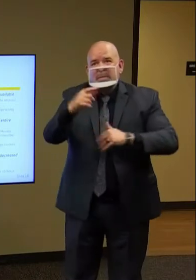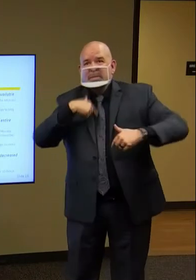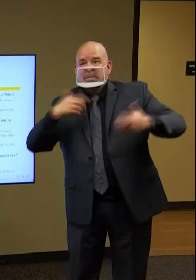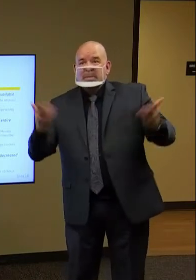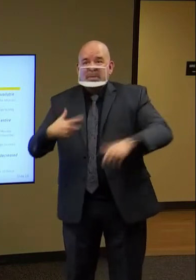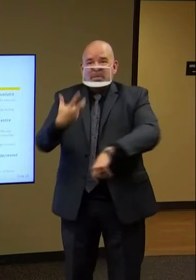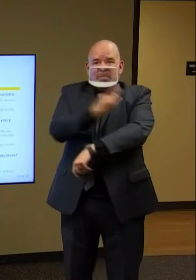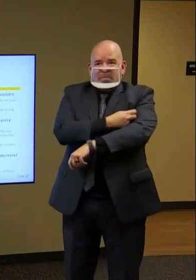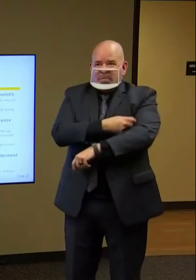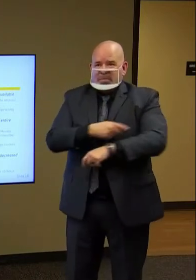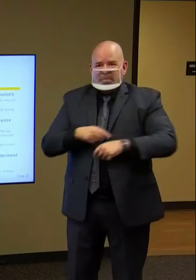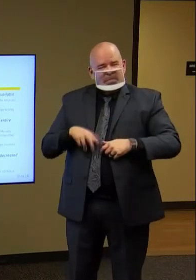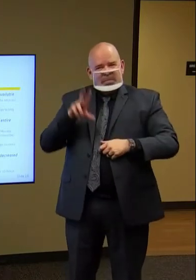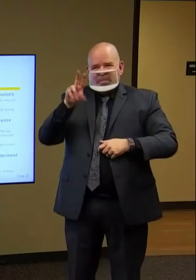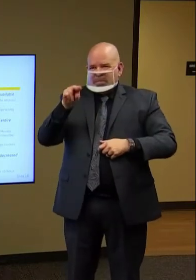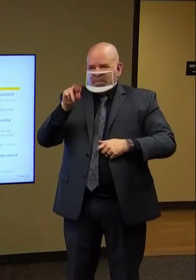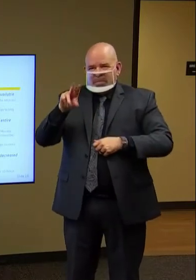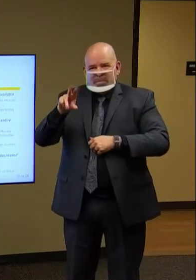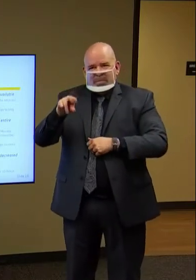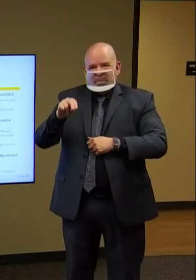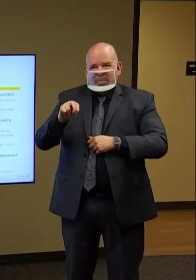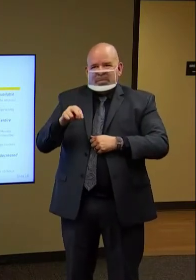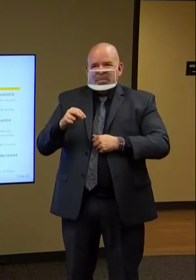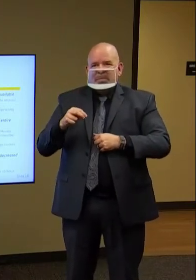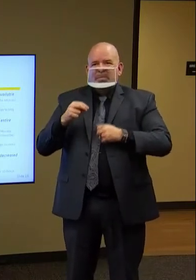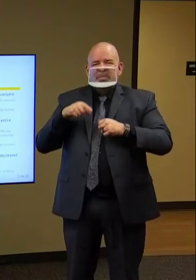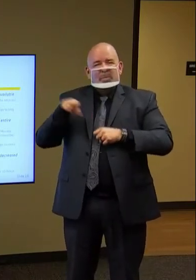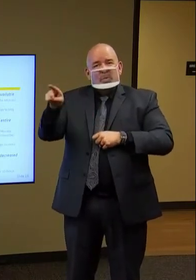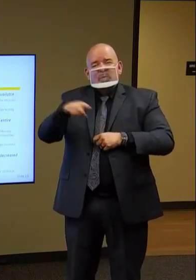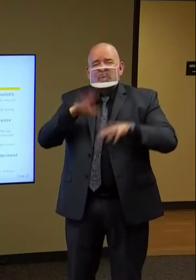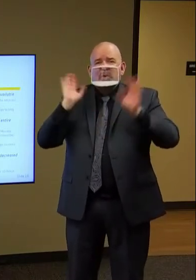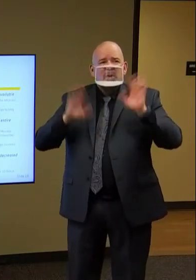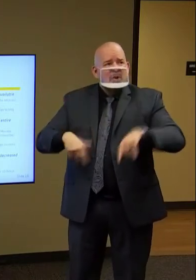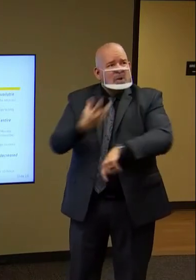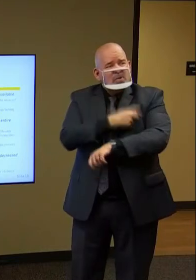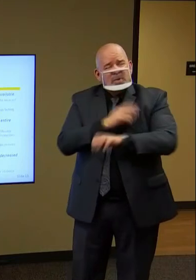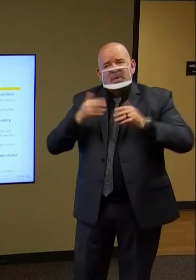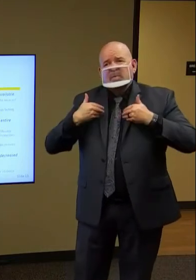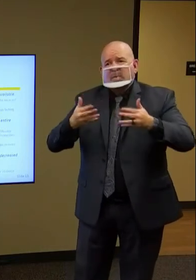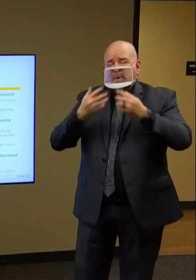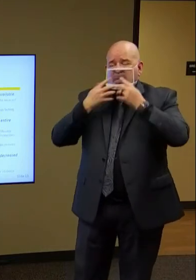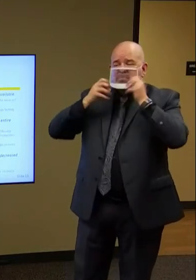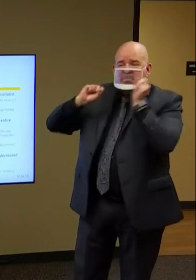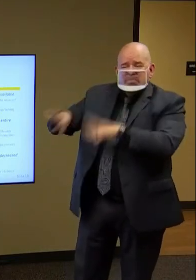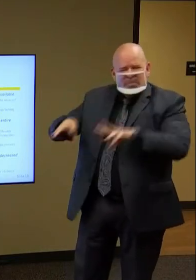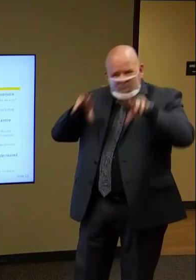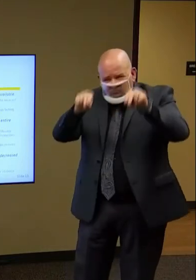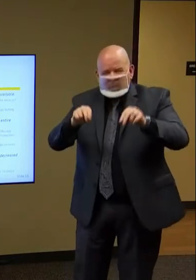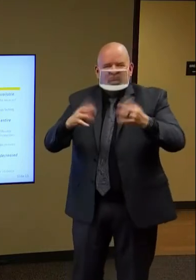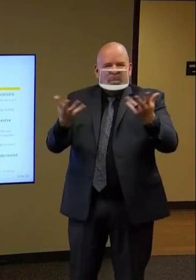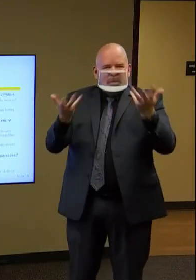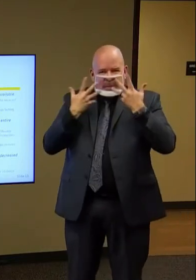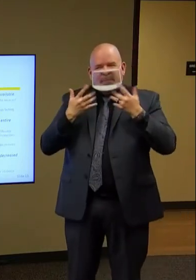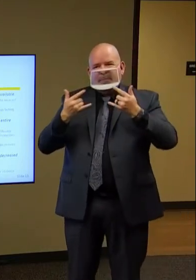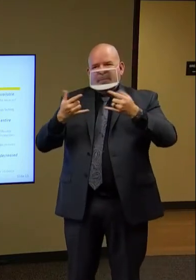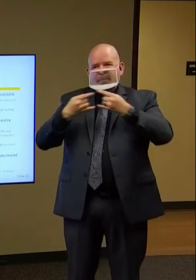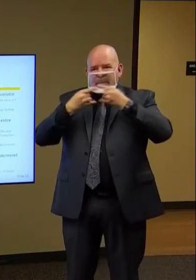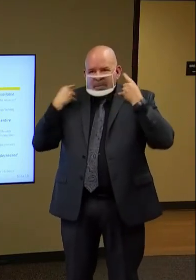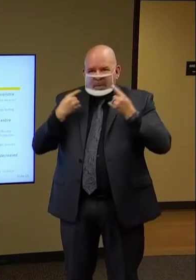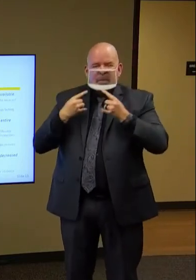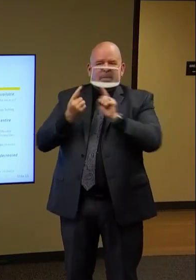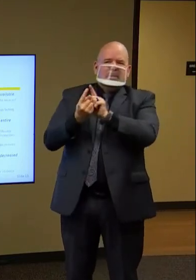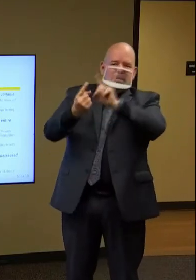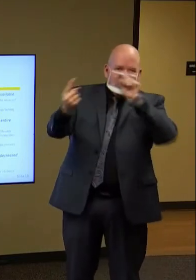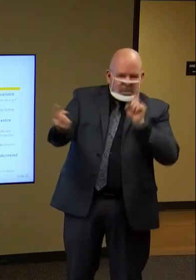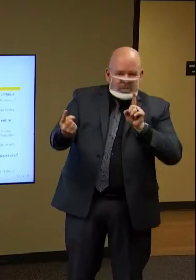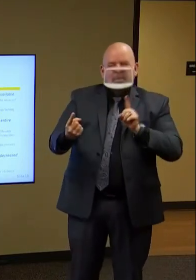said, we really need to keep doing all the other things. Wear the mask, avoid crowds, stay 6 foot